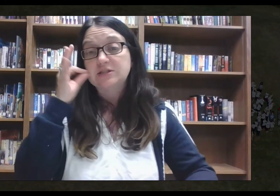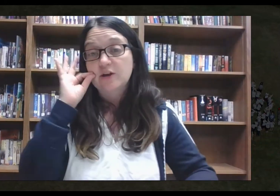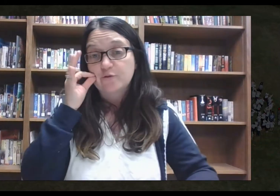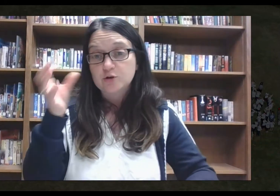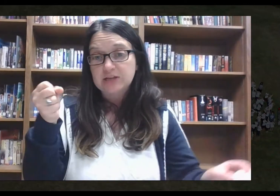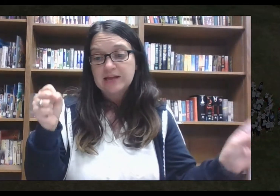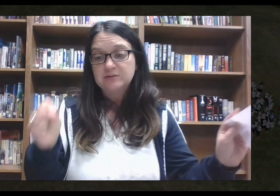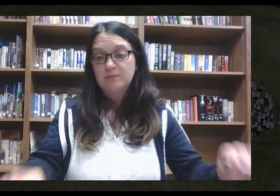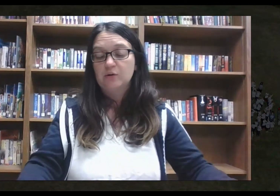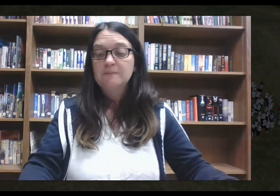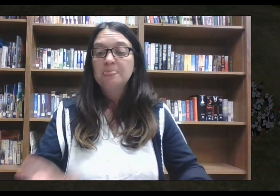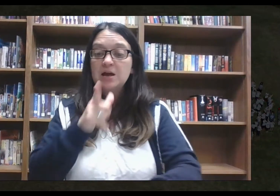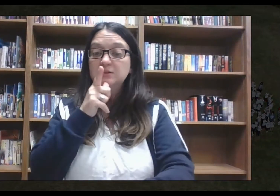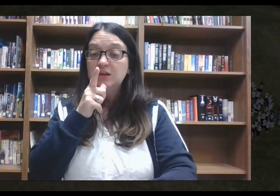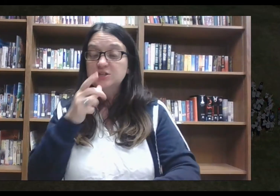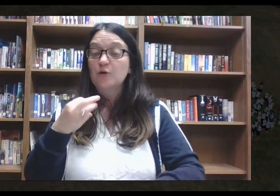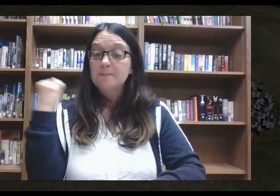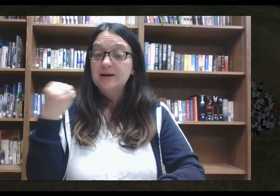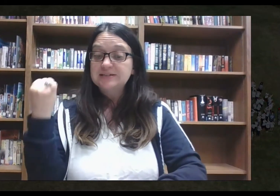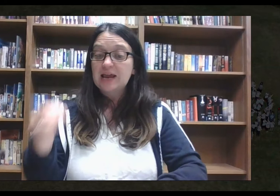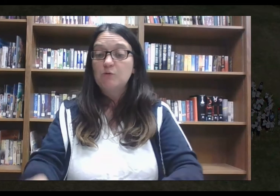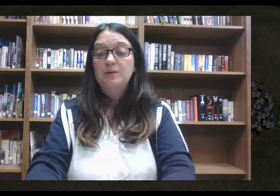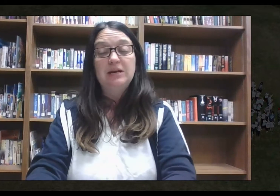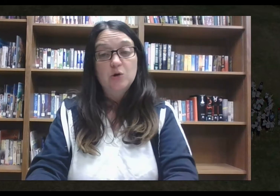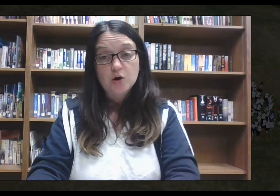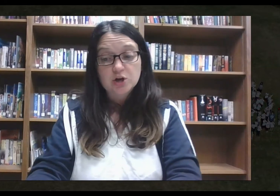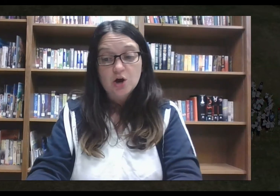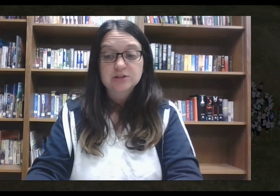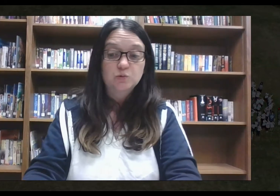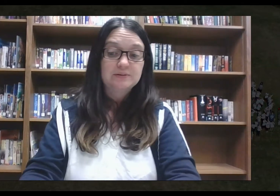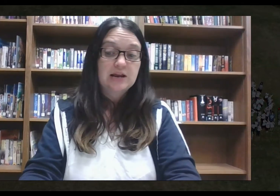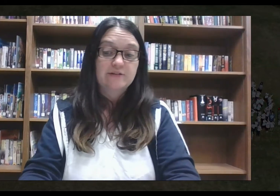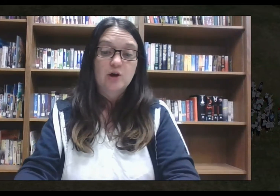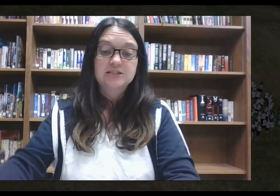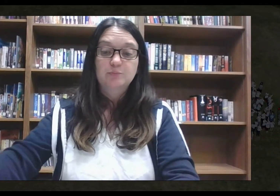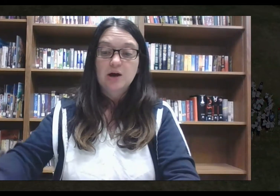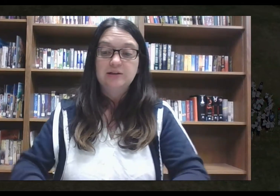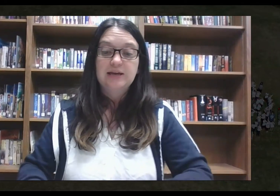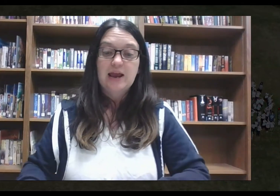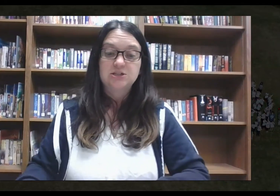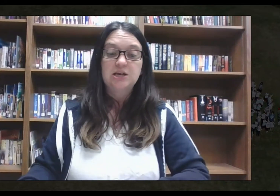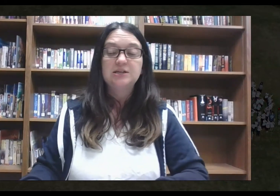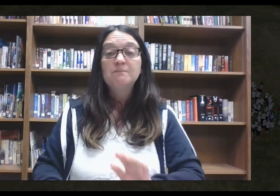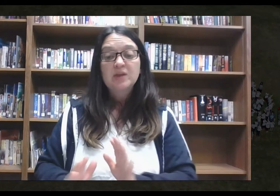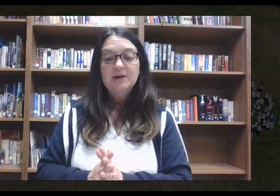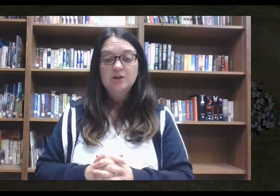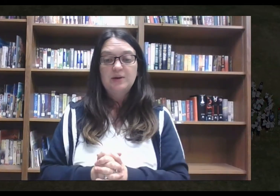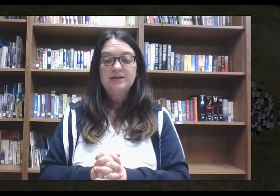choice of fruit and milk. Lunch for Monday will be mini corn dogs, sweet potato fries, broccoli and cheese, pinto